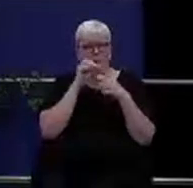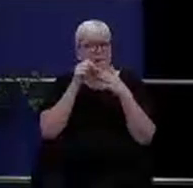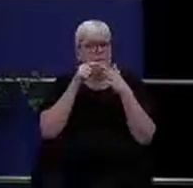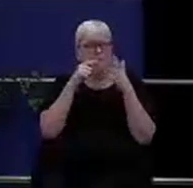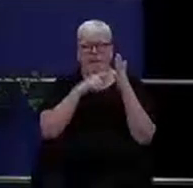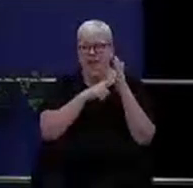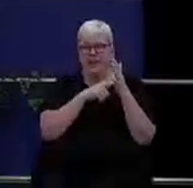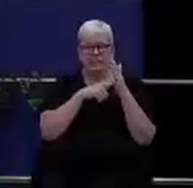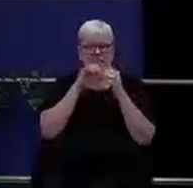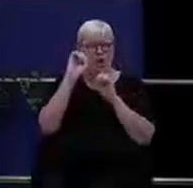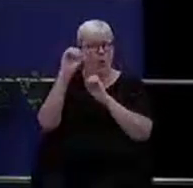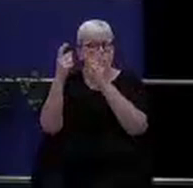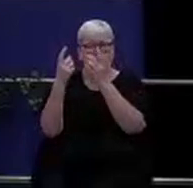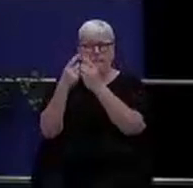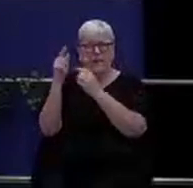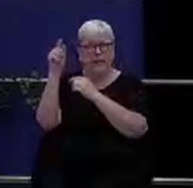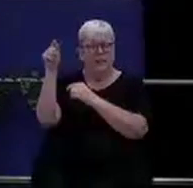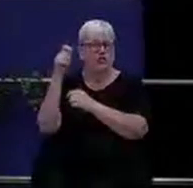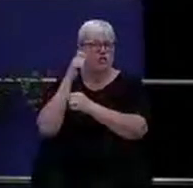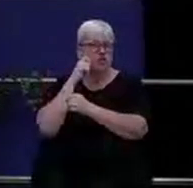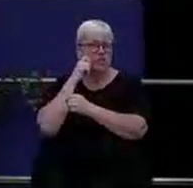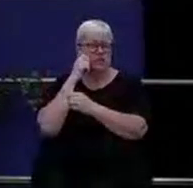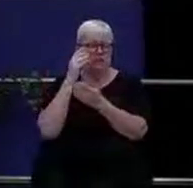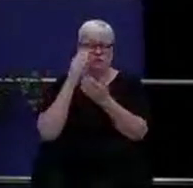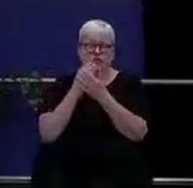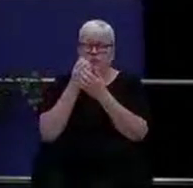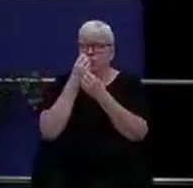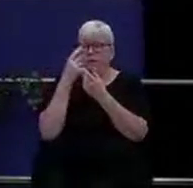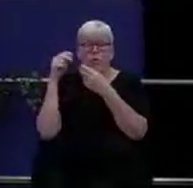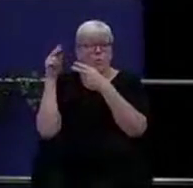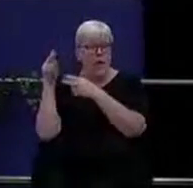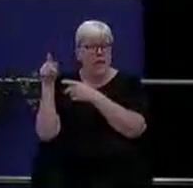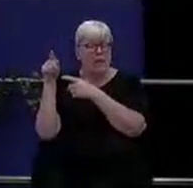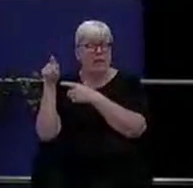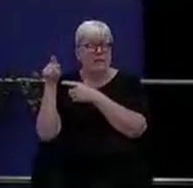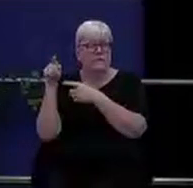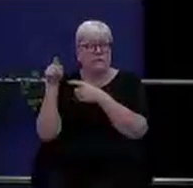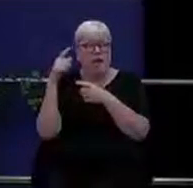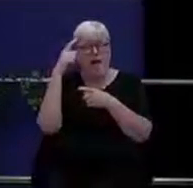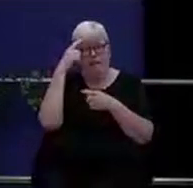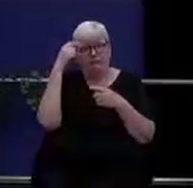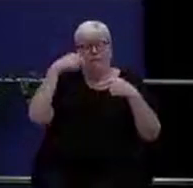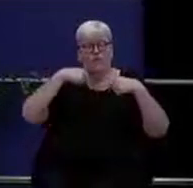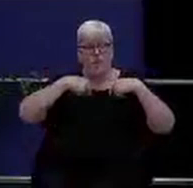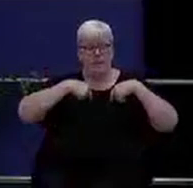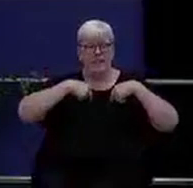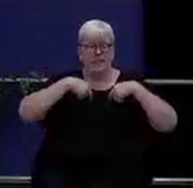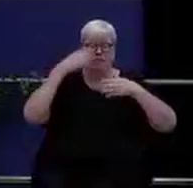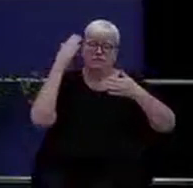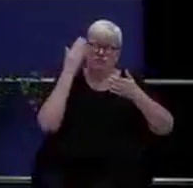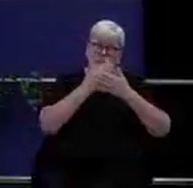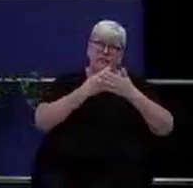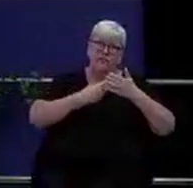on the lamppost, being cheeky in a really beautiful way. And I think for me, there was definitely a